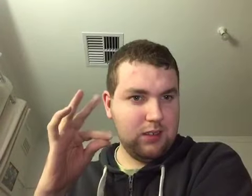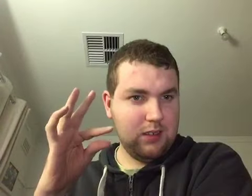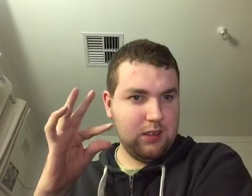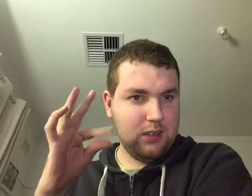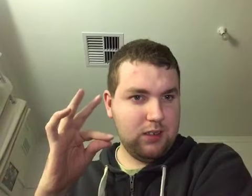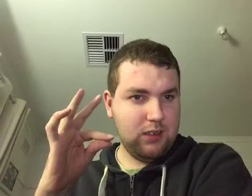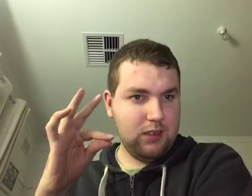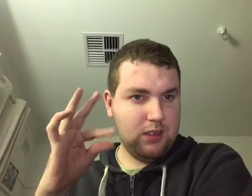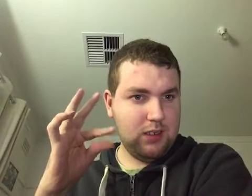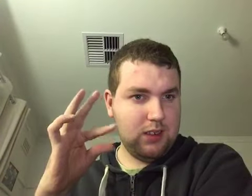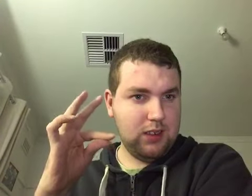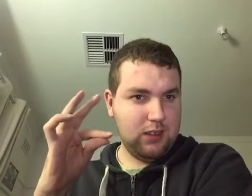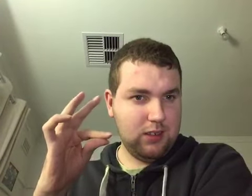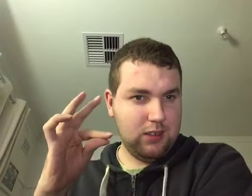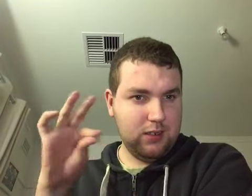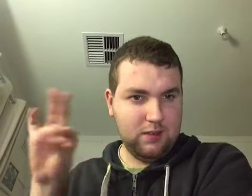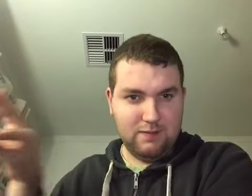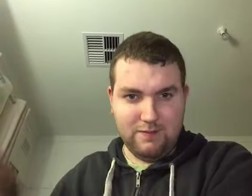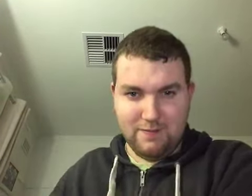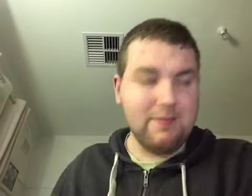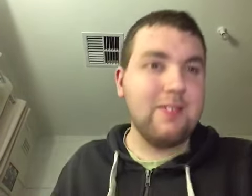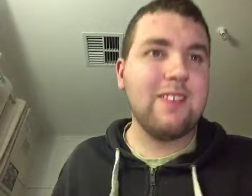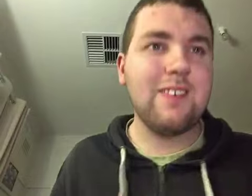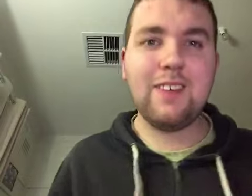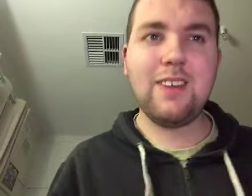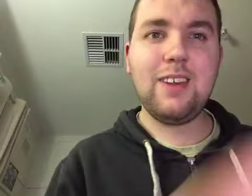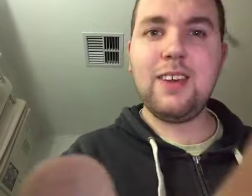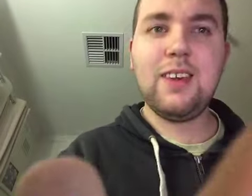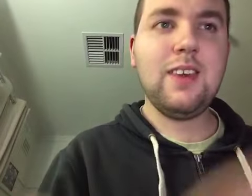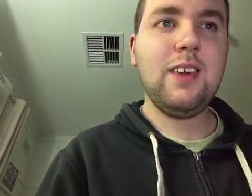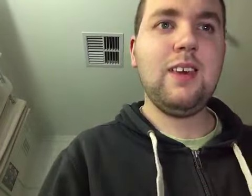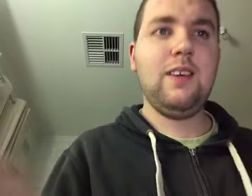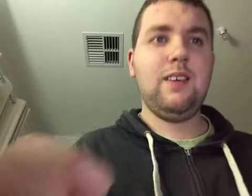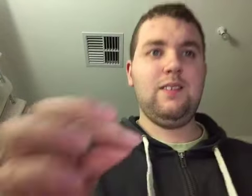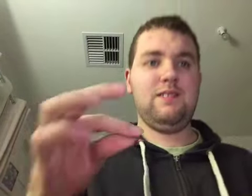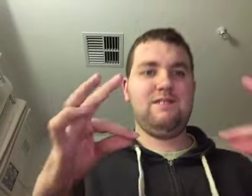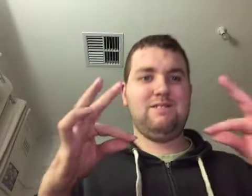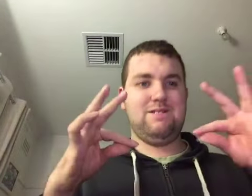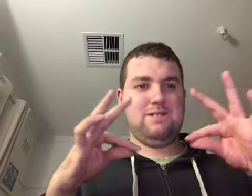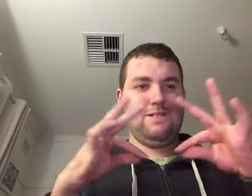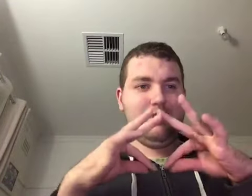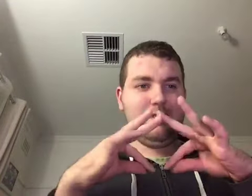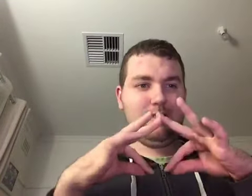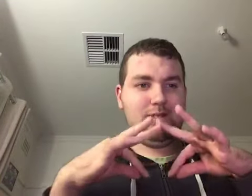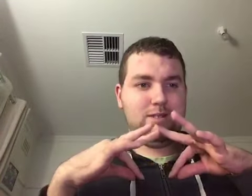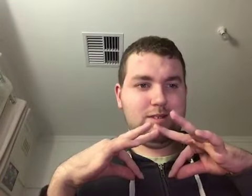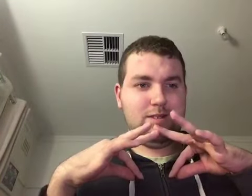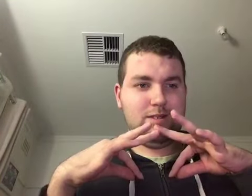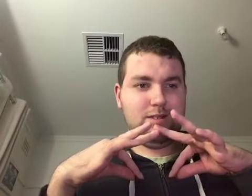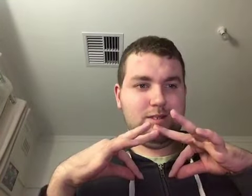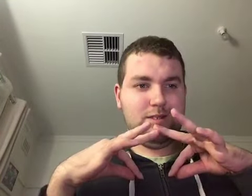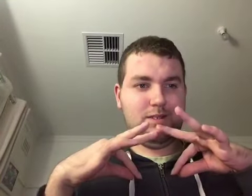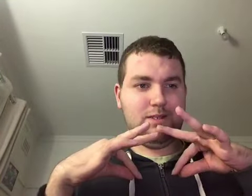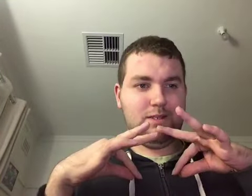Wait, this is my house. Oh, hello. I was just stopping by with a pleasure with your little cluster. A